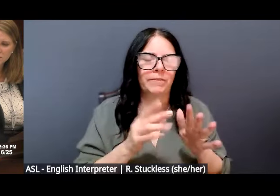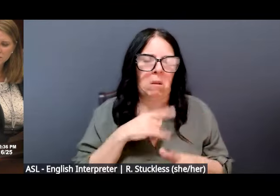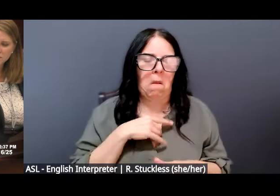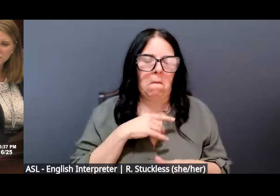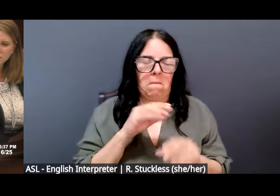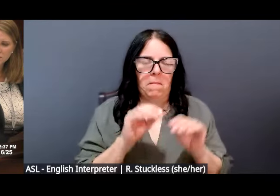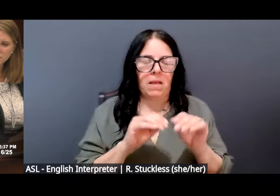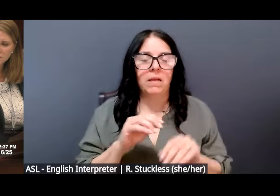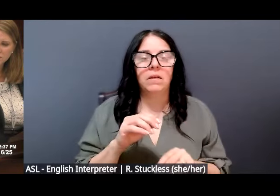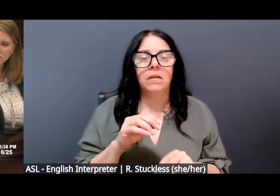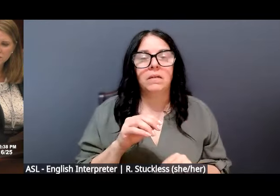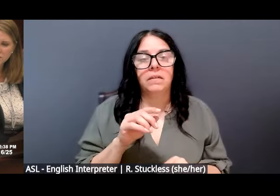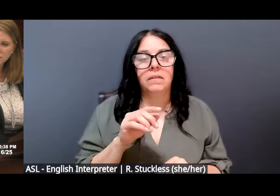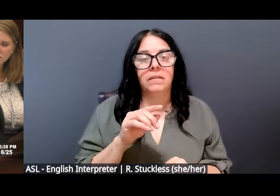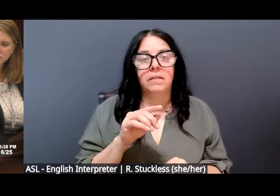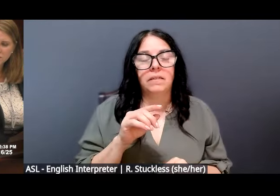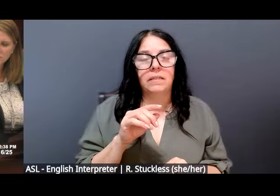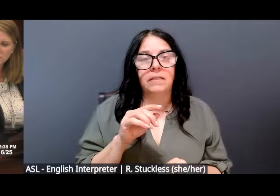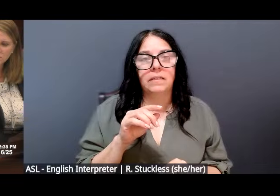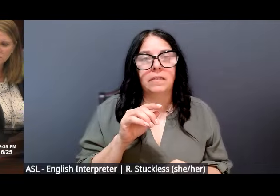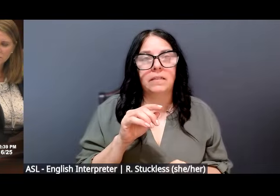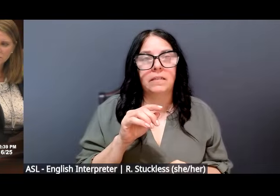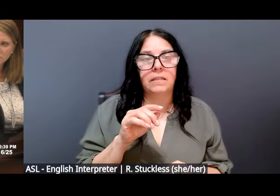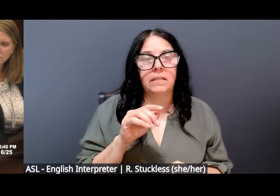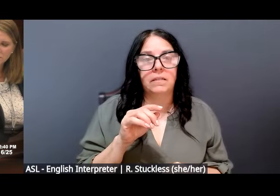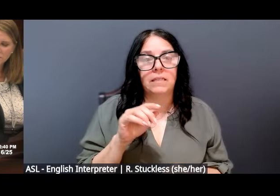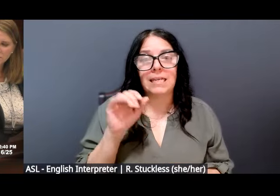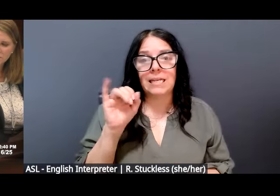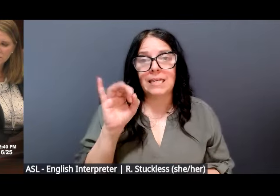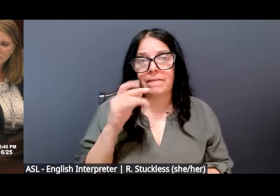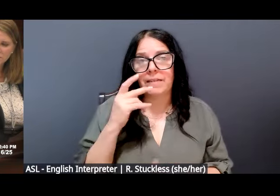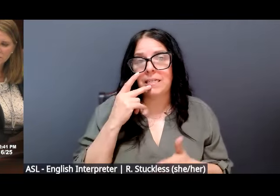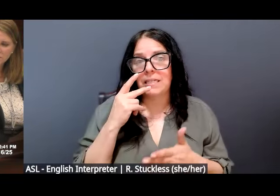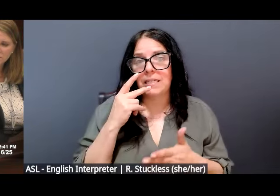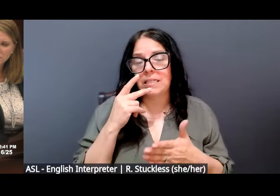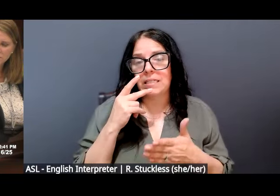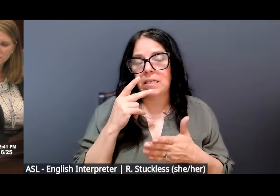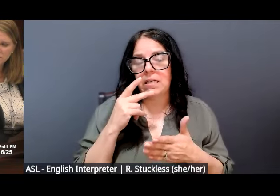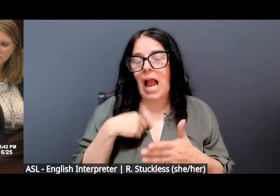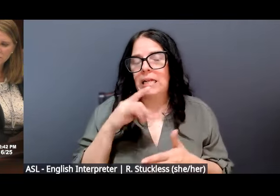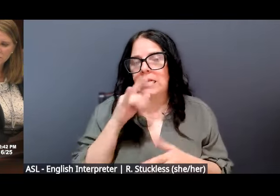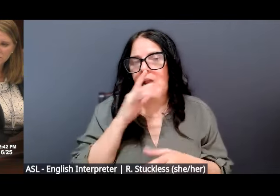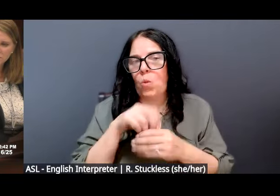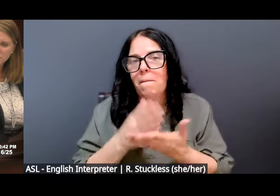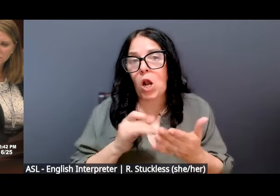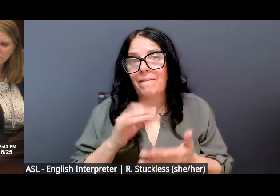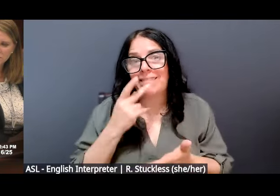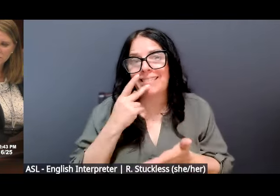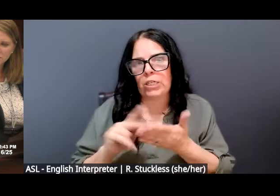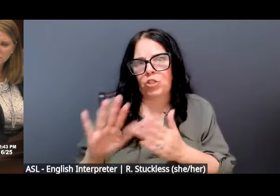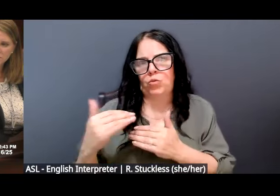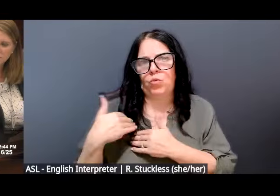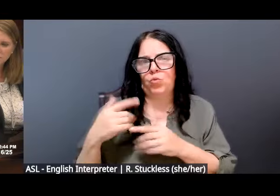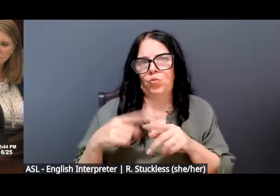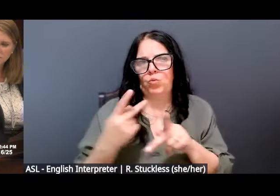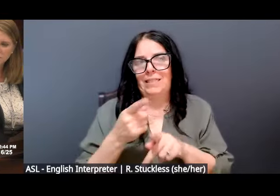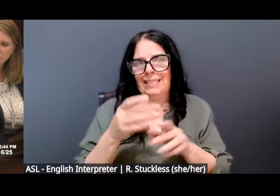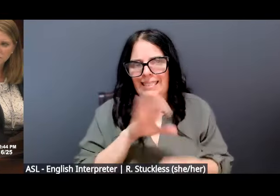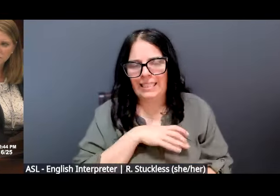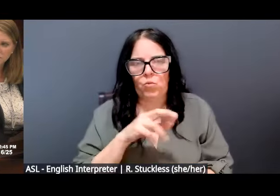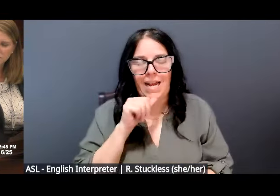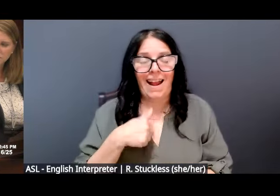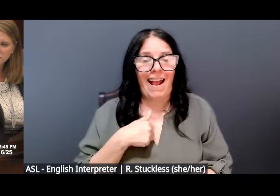is or is not a citizen, I did not include that specifically because I thought that was a very nuanced issue that would be